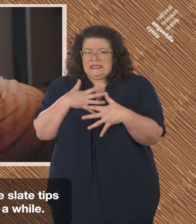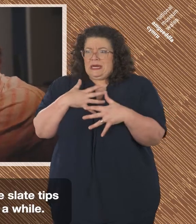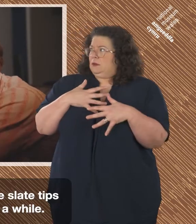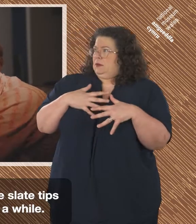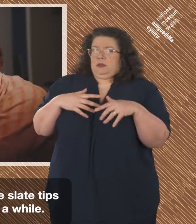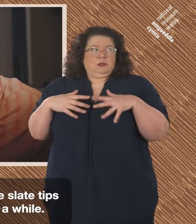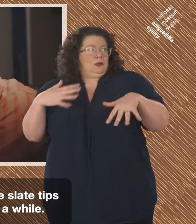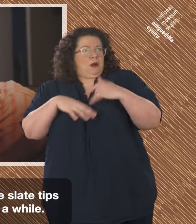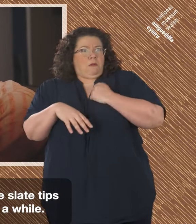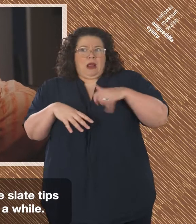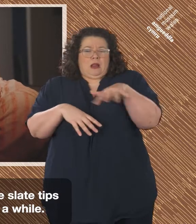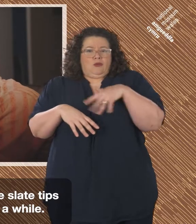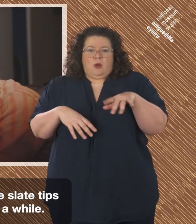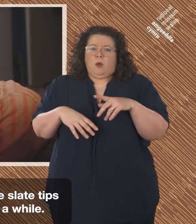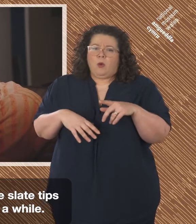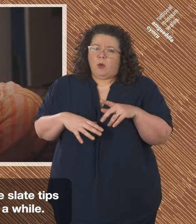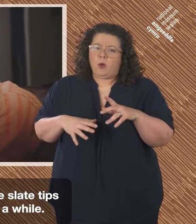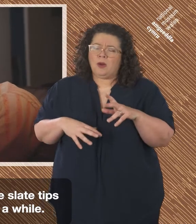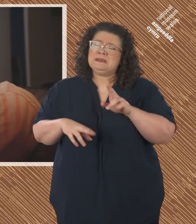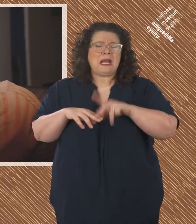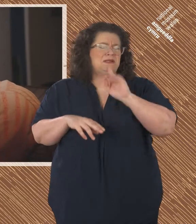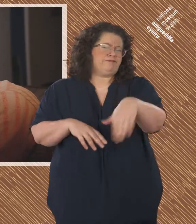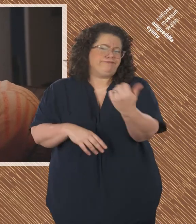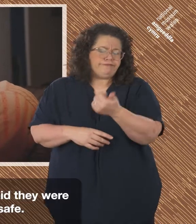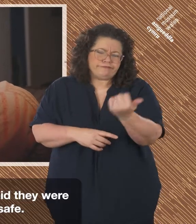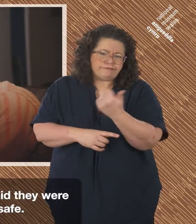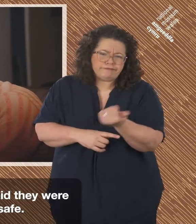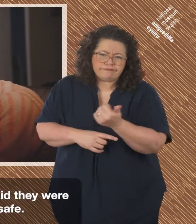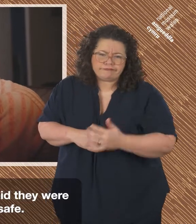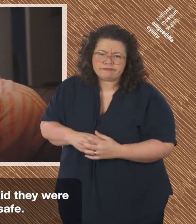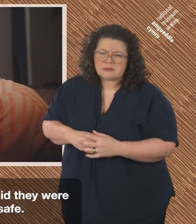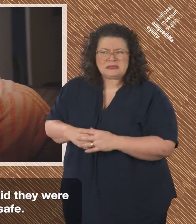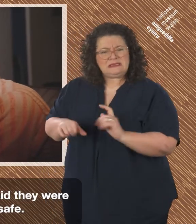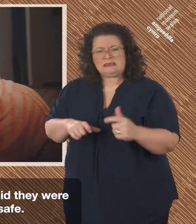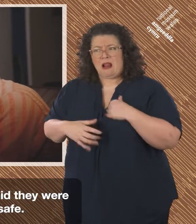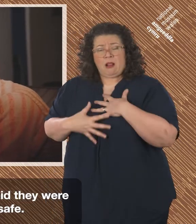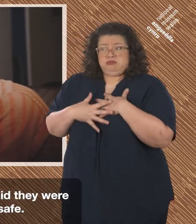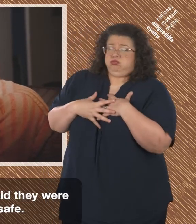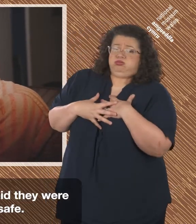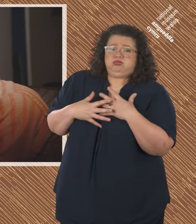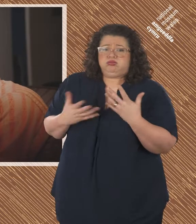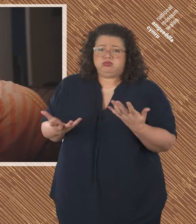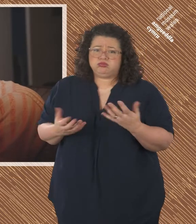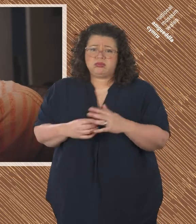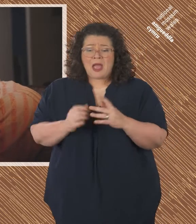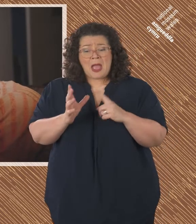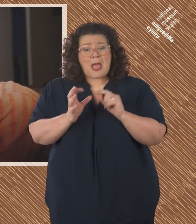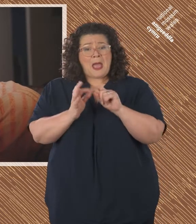I was scared of the slate tips around here for a while, even though Dad said they were completely safe.